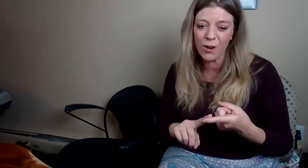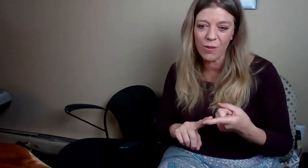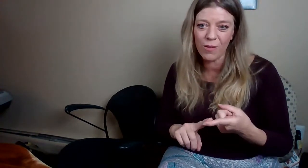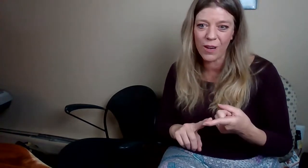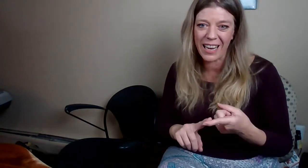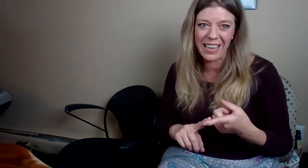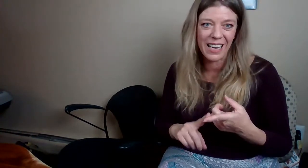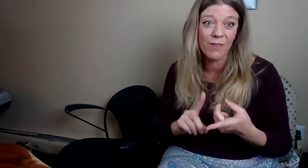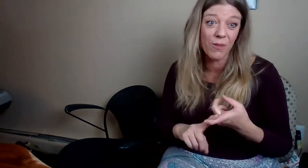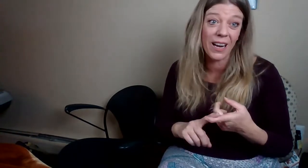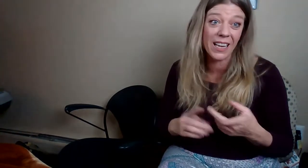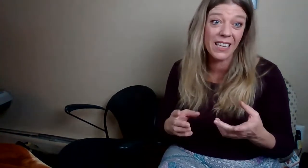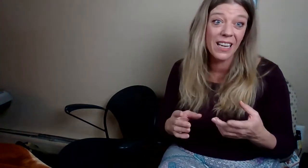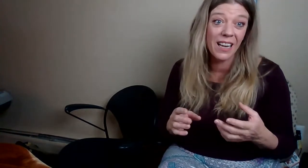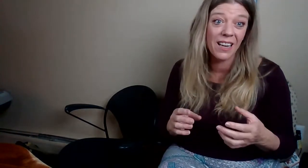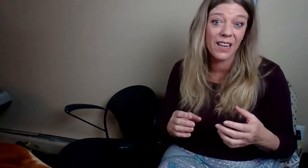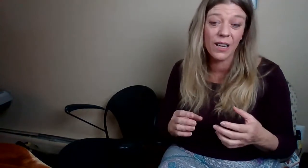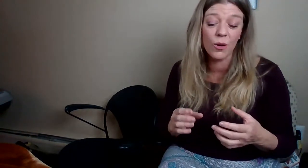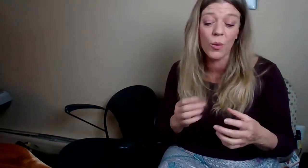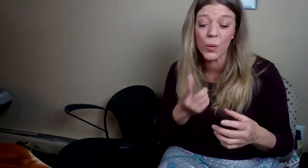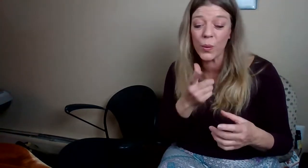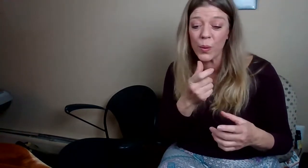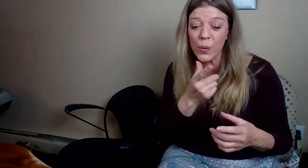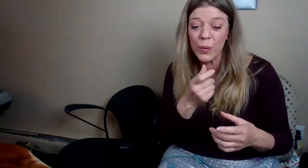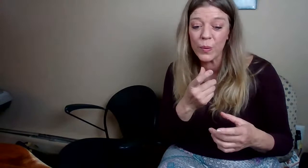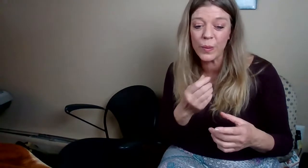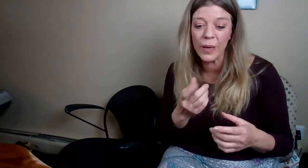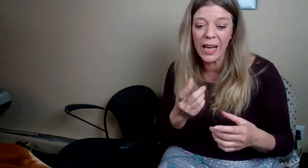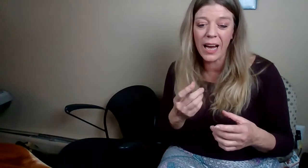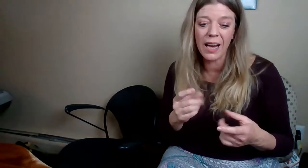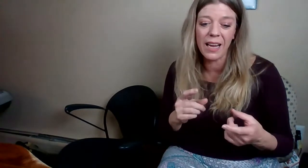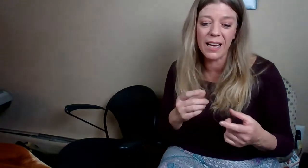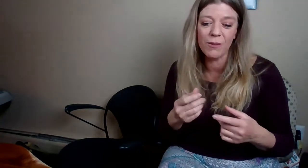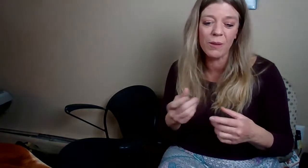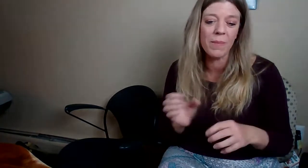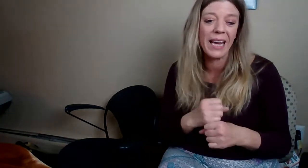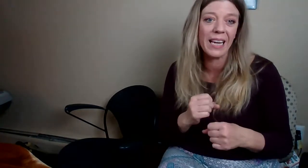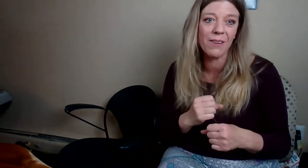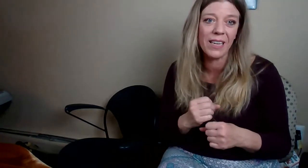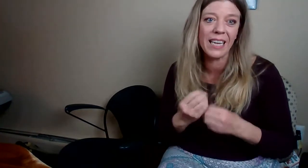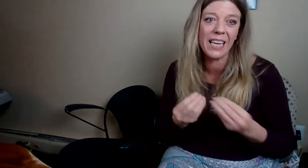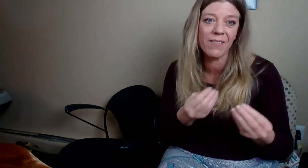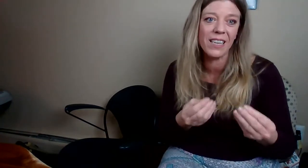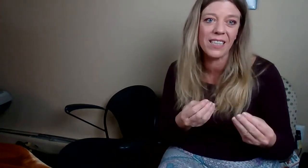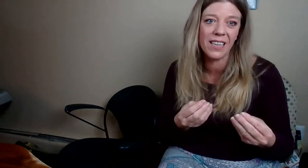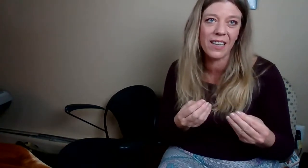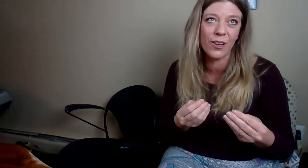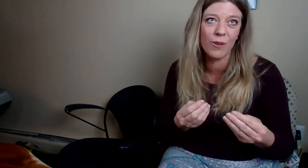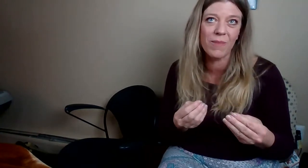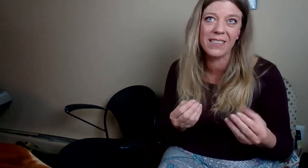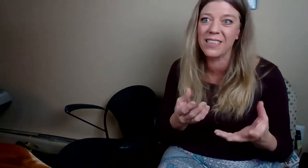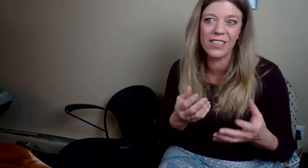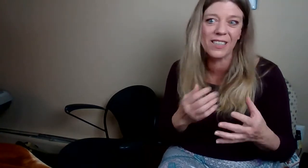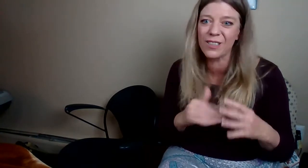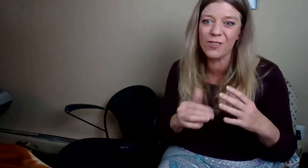video friend, a friend who I we give each other messages